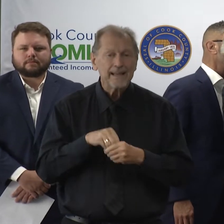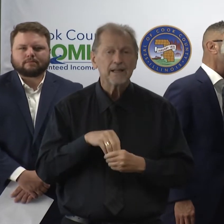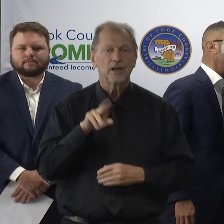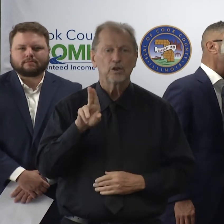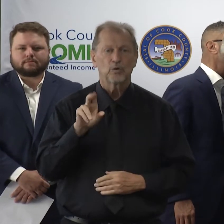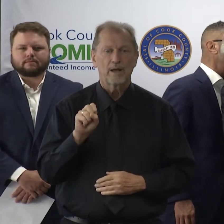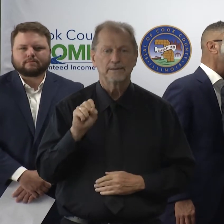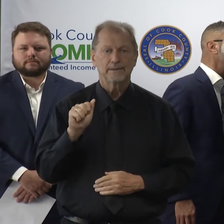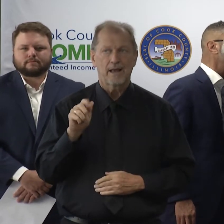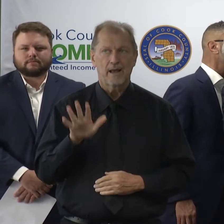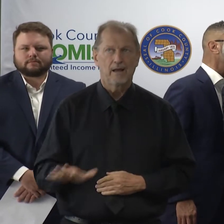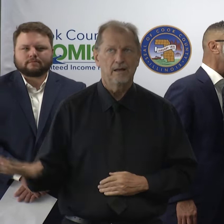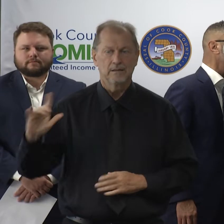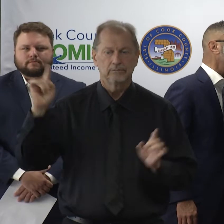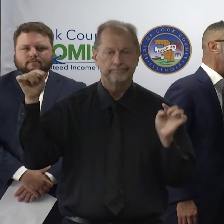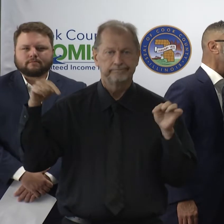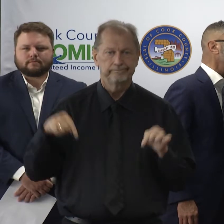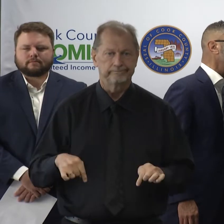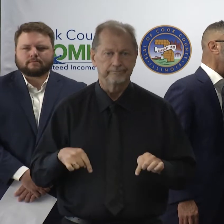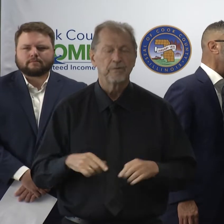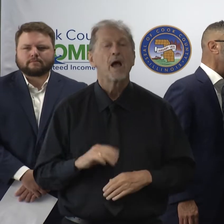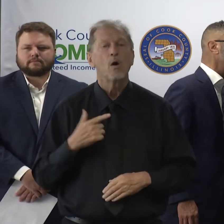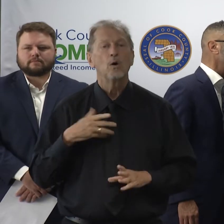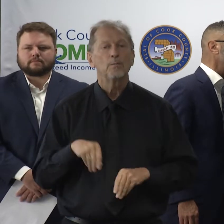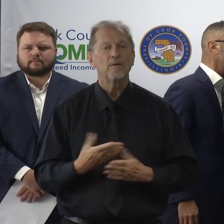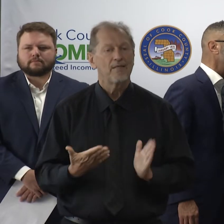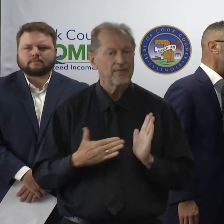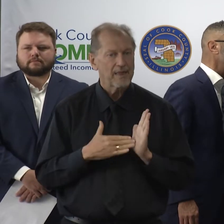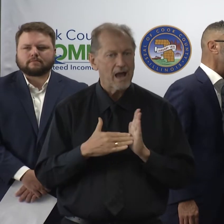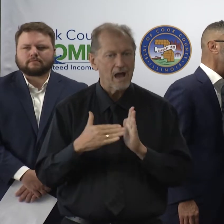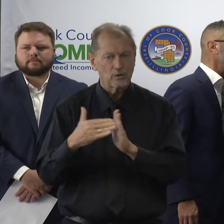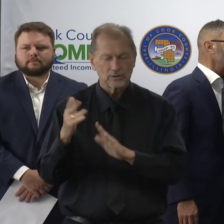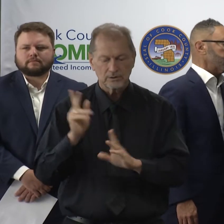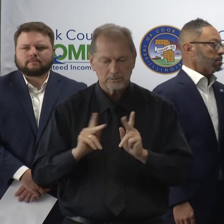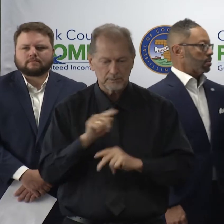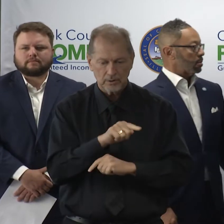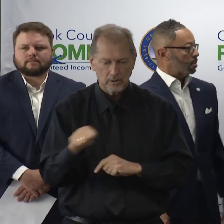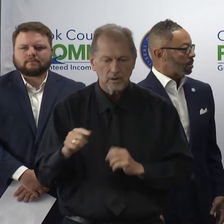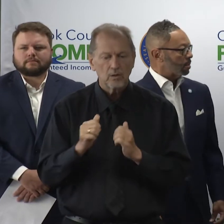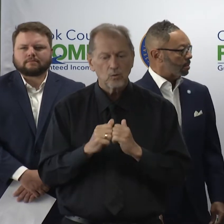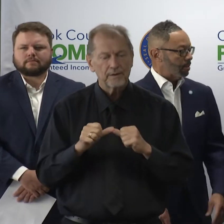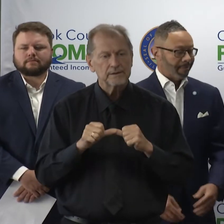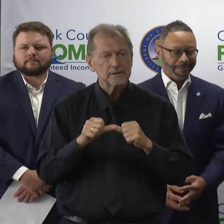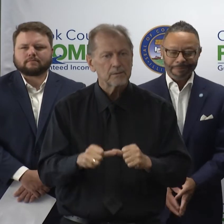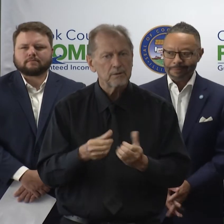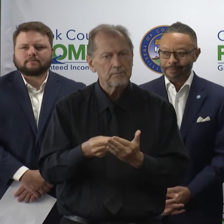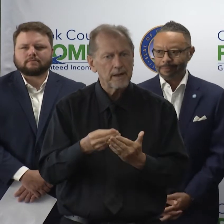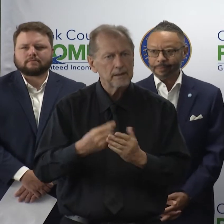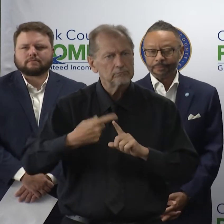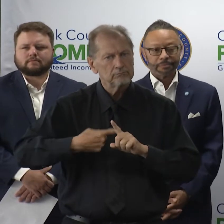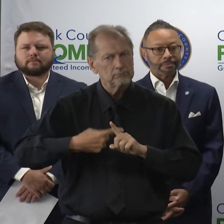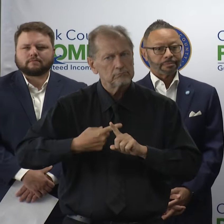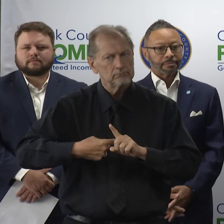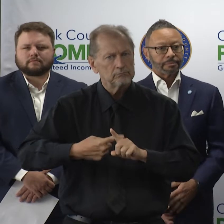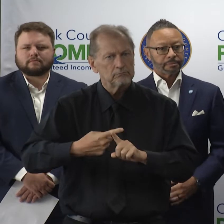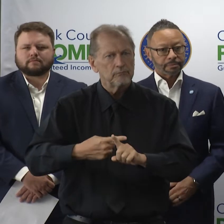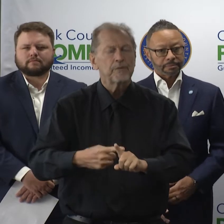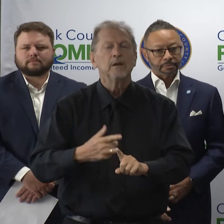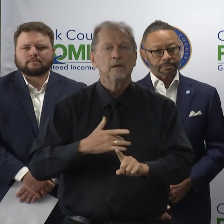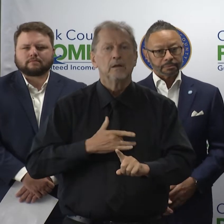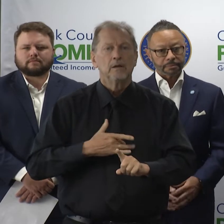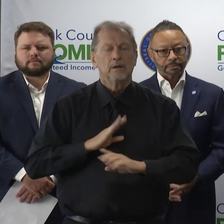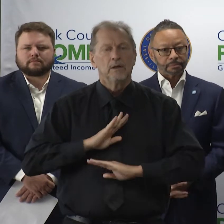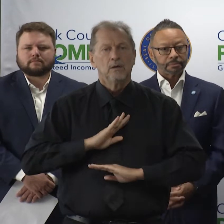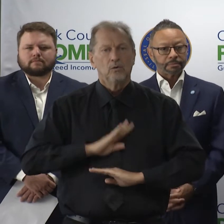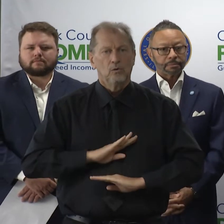country, and will provide thousands of our residents with a stable economic foundation, many for the first time in their